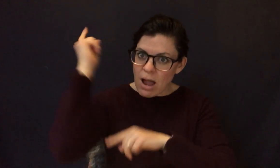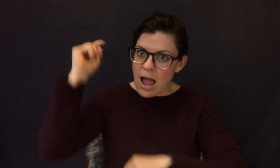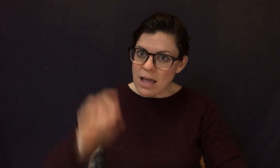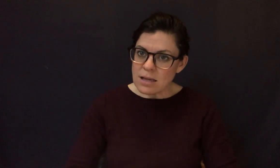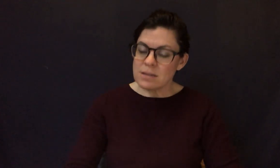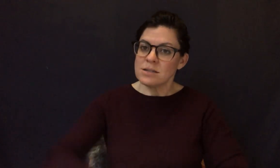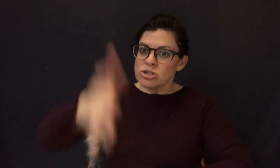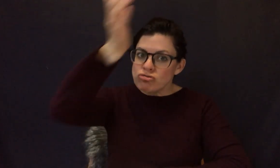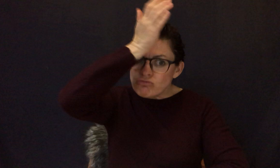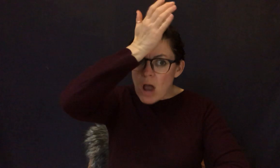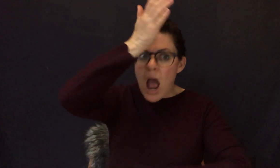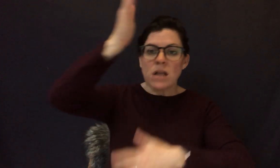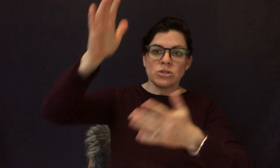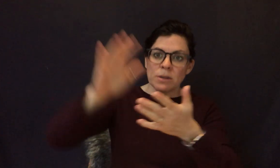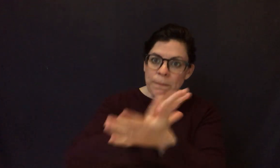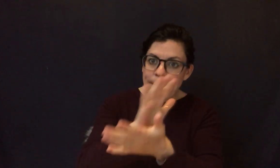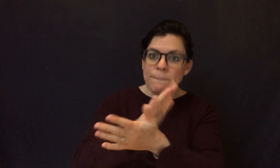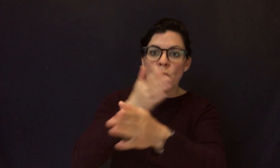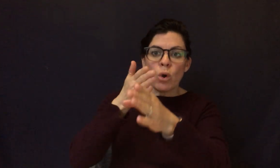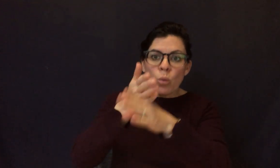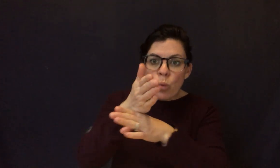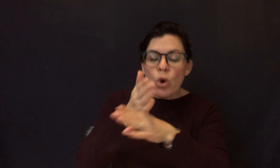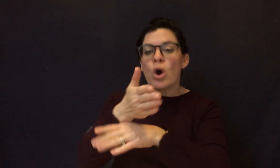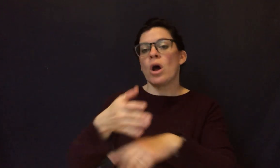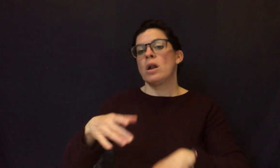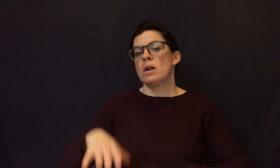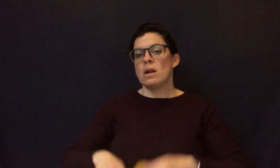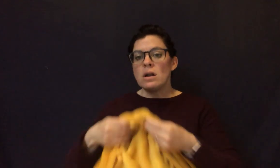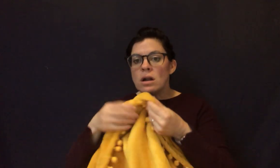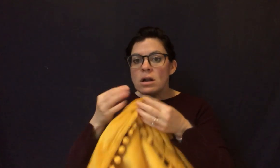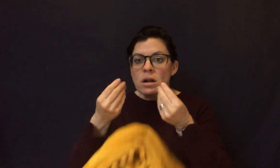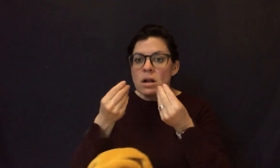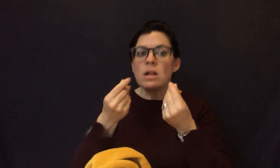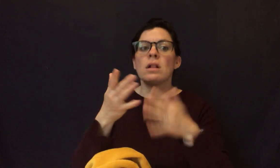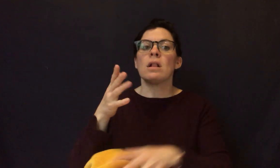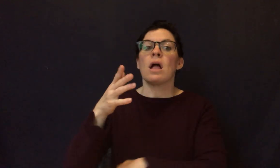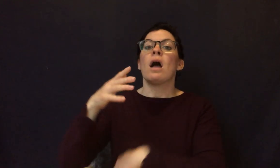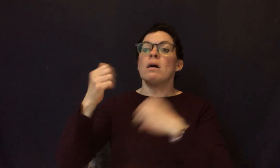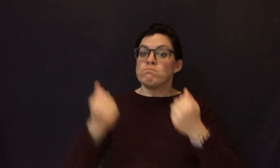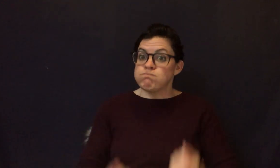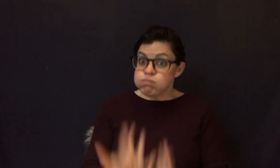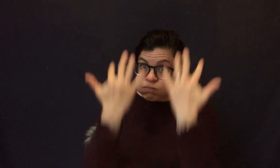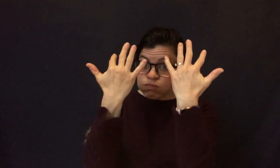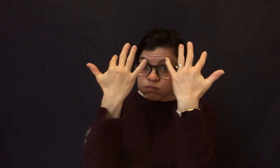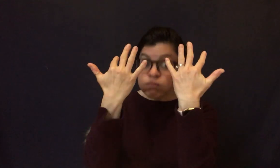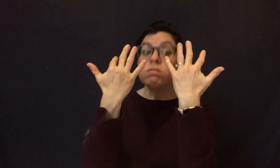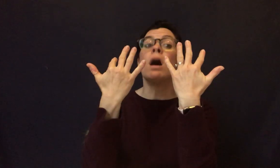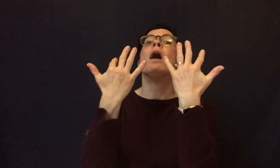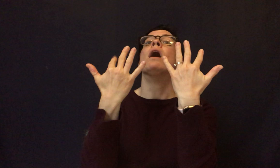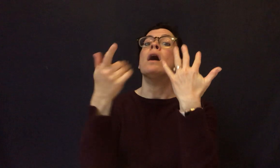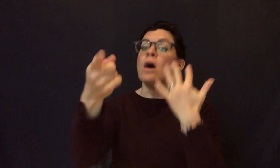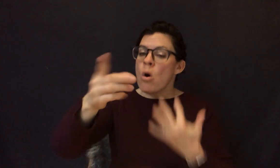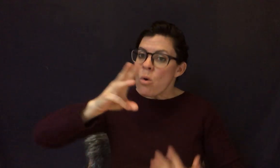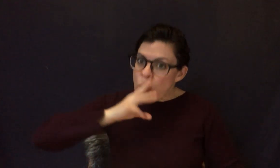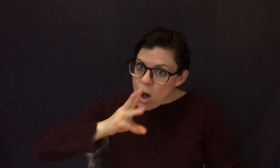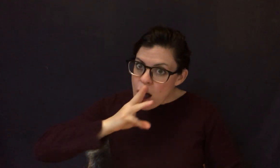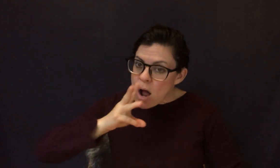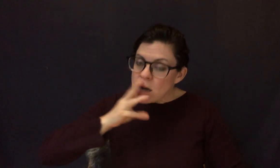water? Yes. We can. We can put that type of fire out with water. Right? We